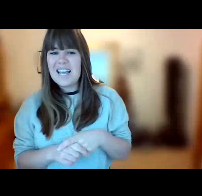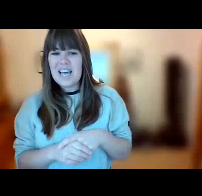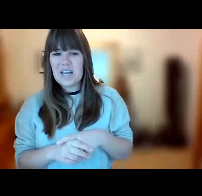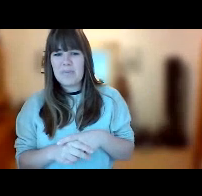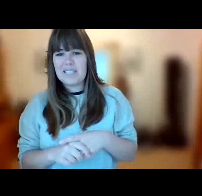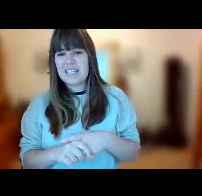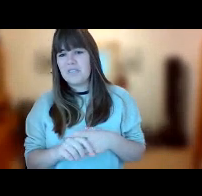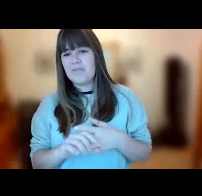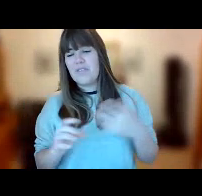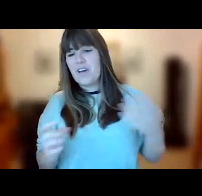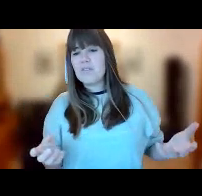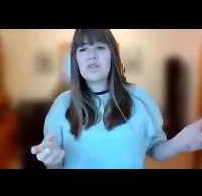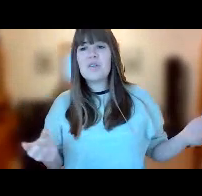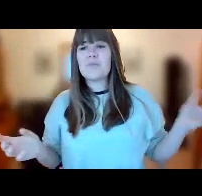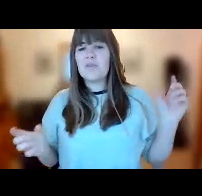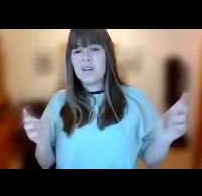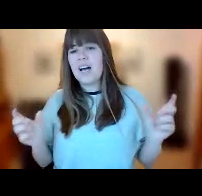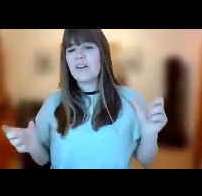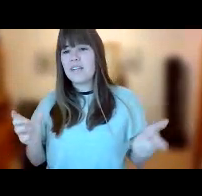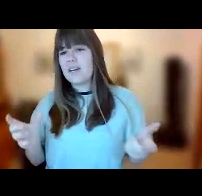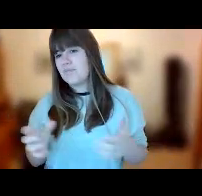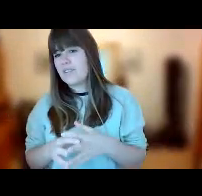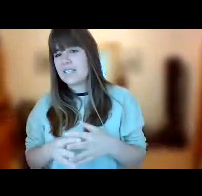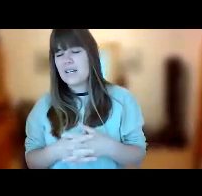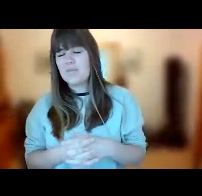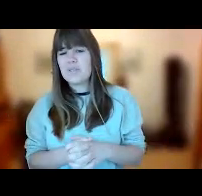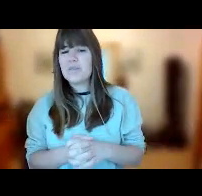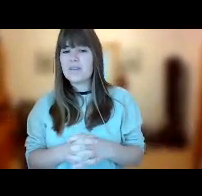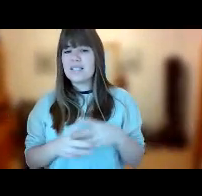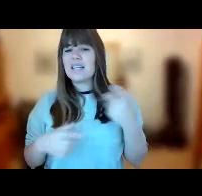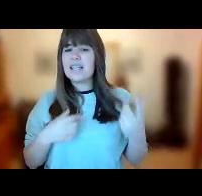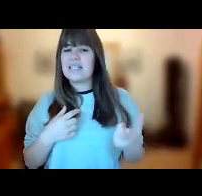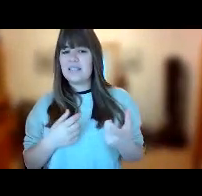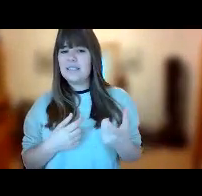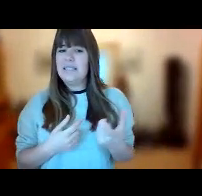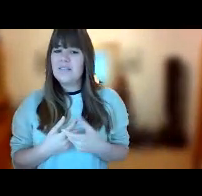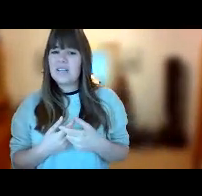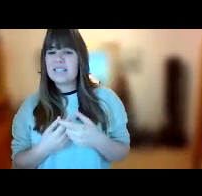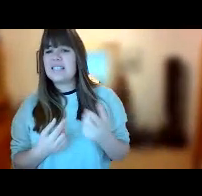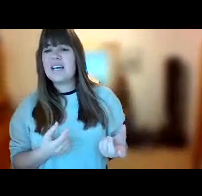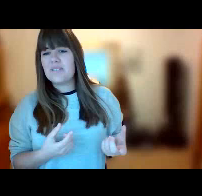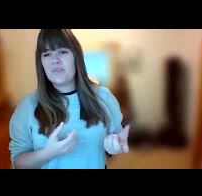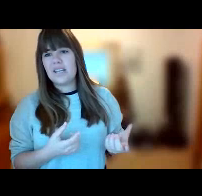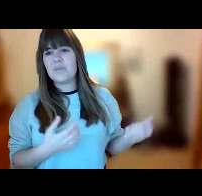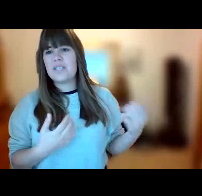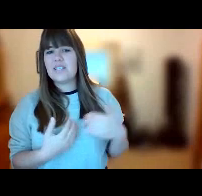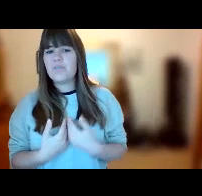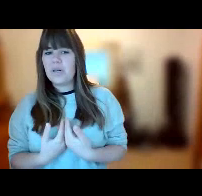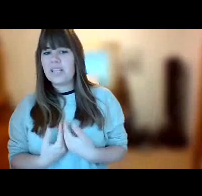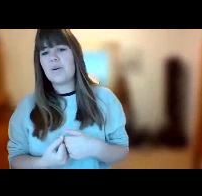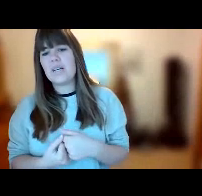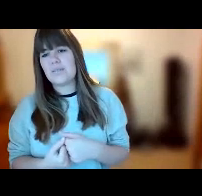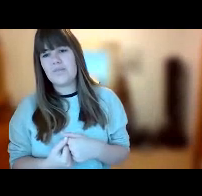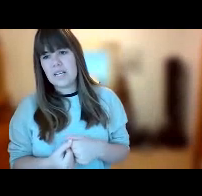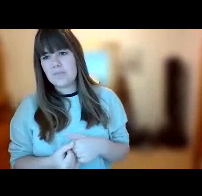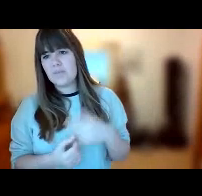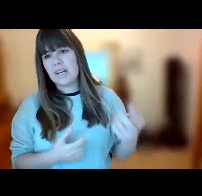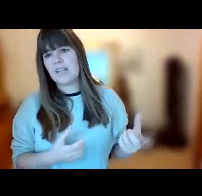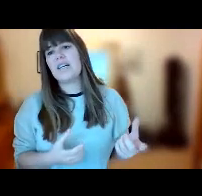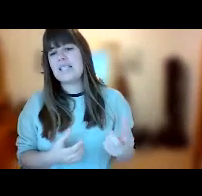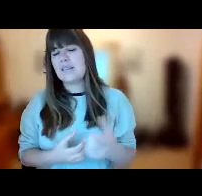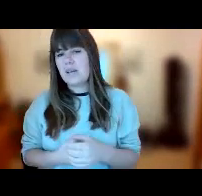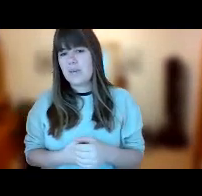focused. Particular referral forms will rely on that, for example. So it's articulating things in a certain way that we're still putting that person